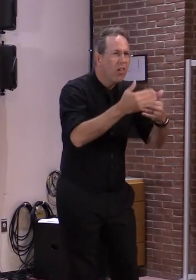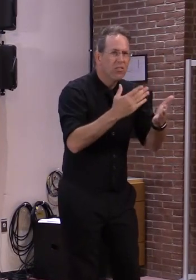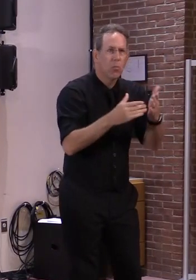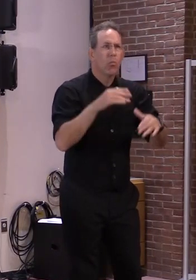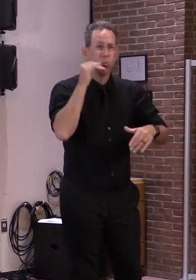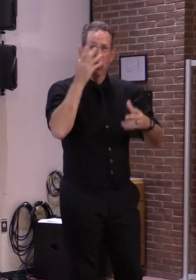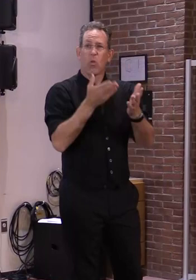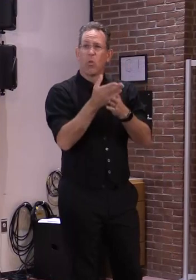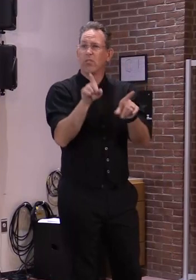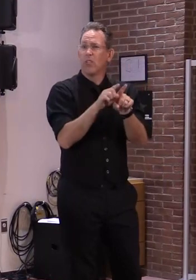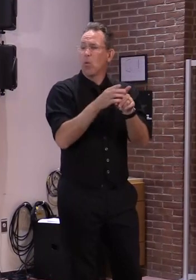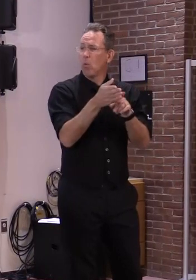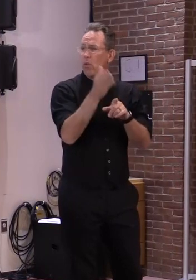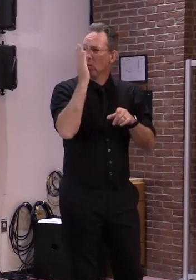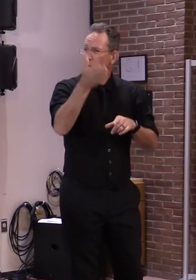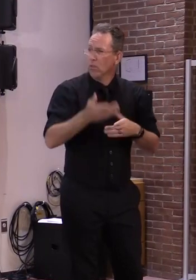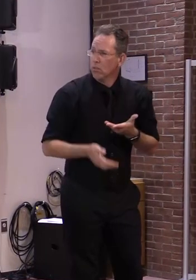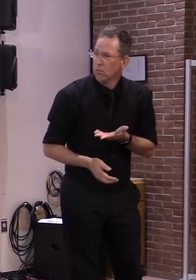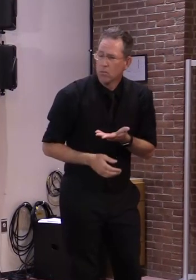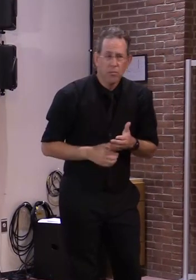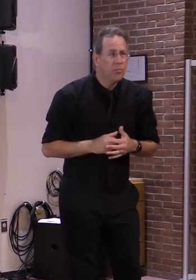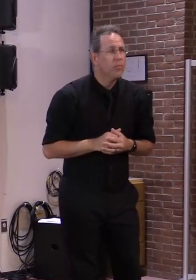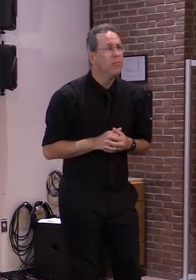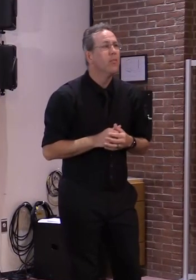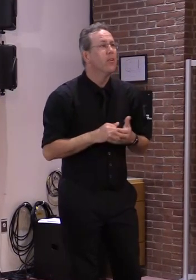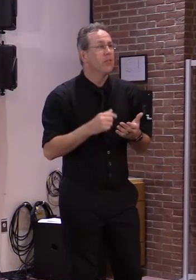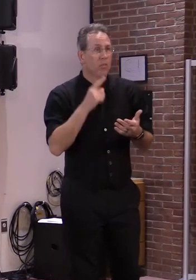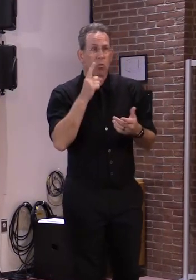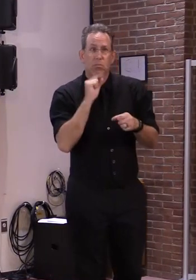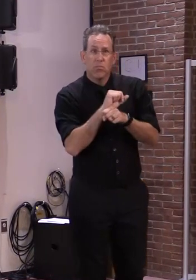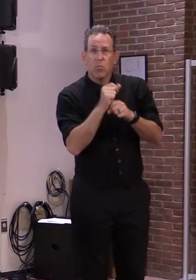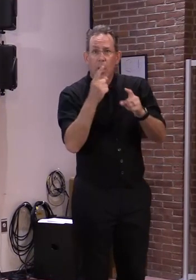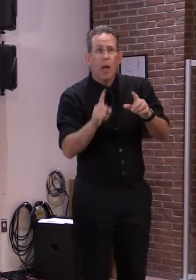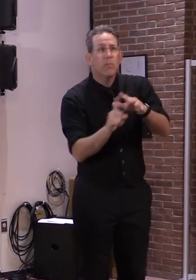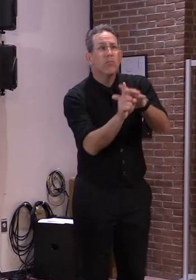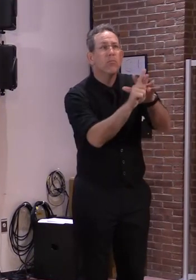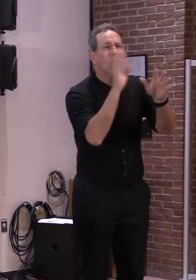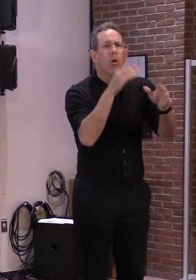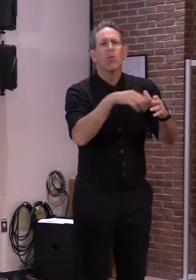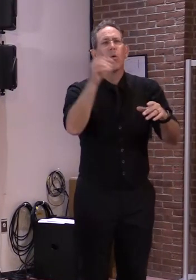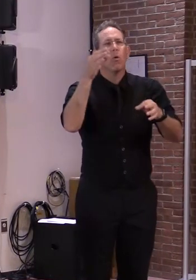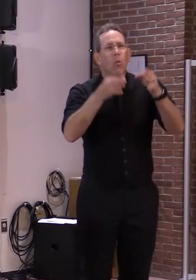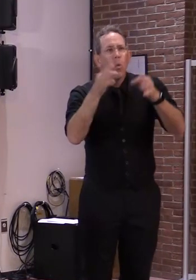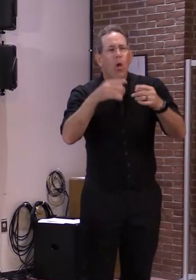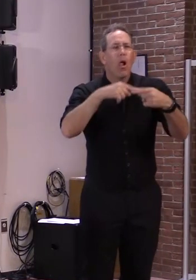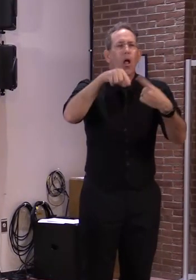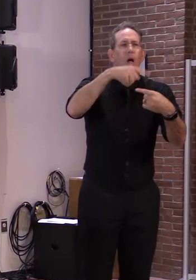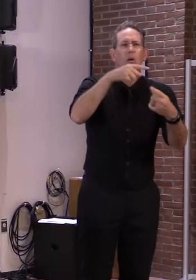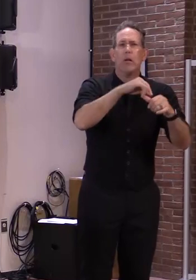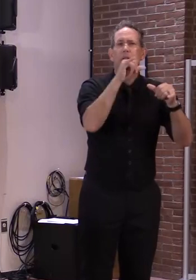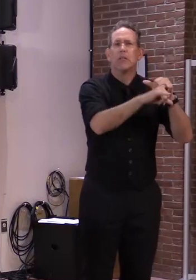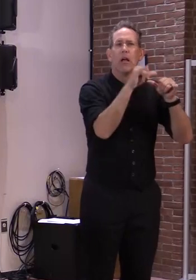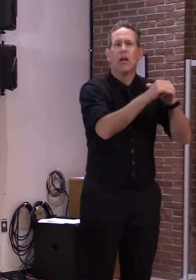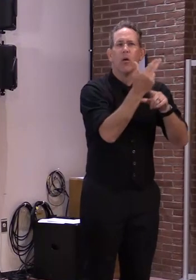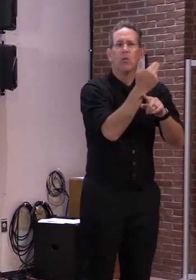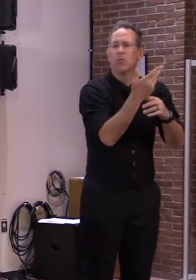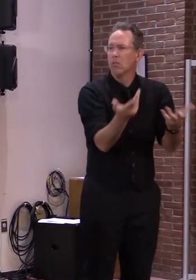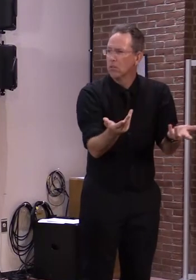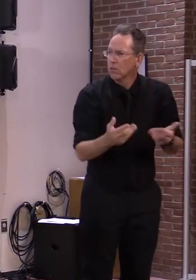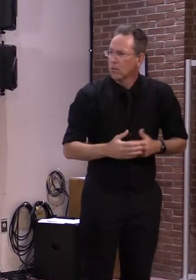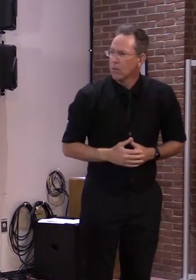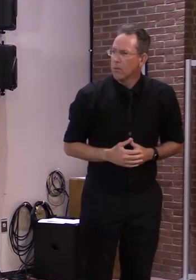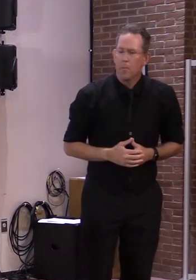everything. And somebody must have been thinking, how are we going to end this? Granted, 98% may